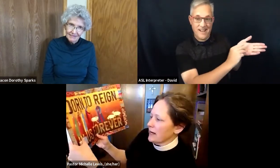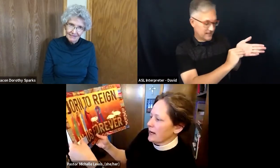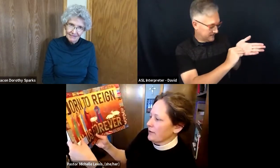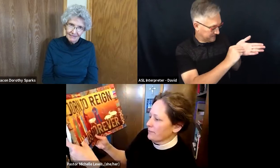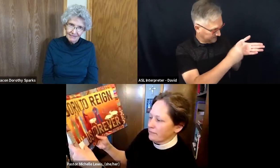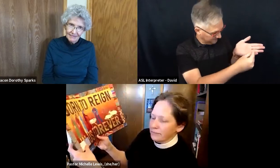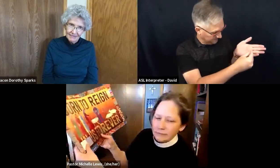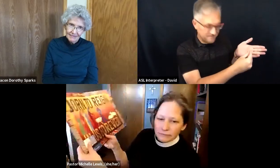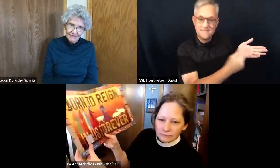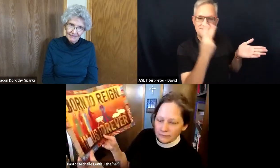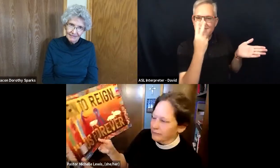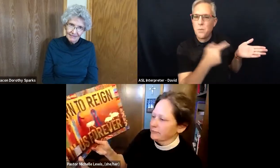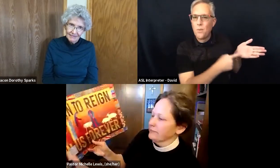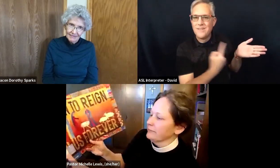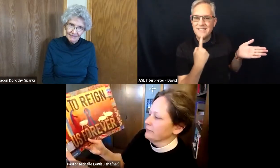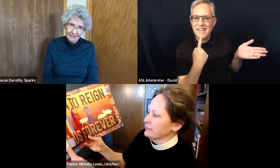does it say?